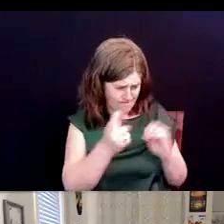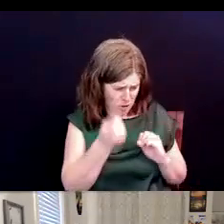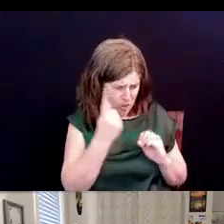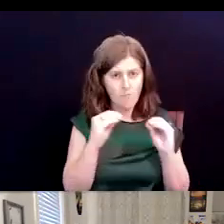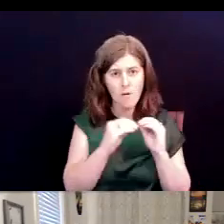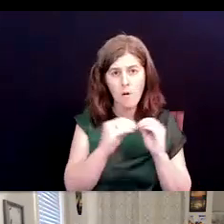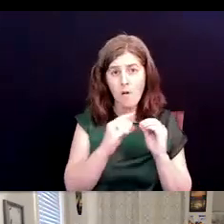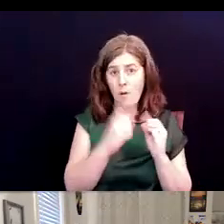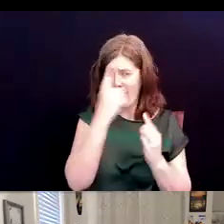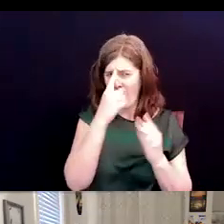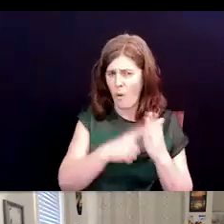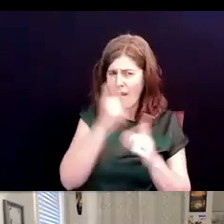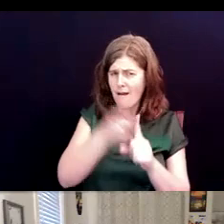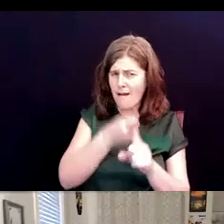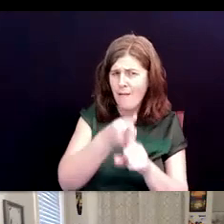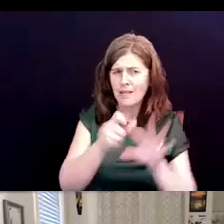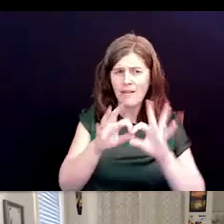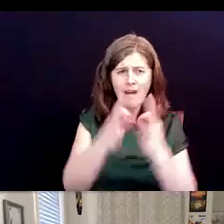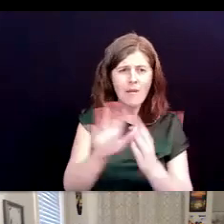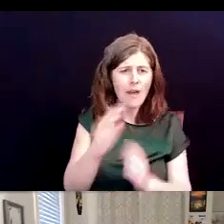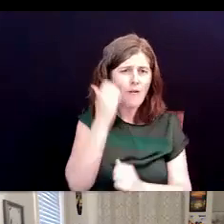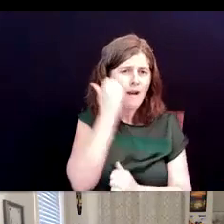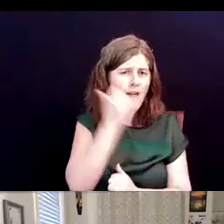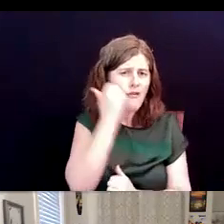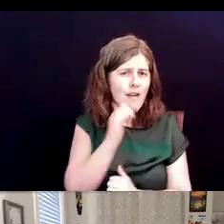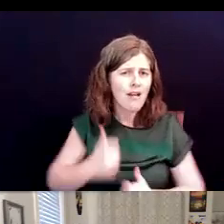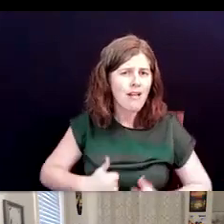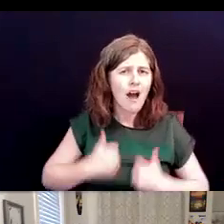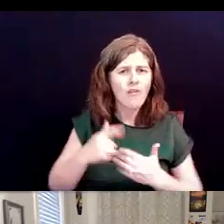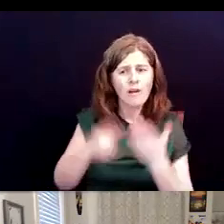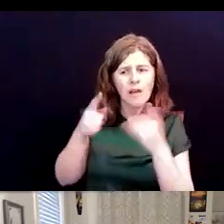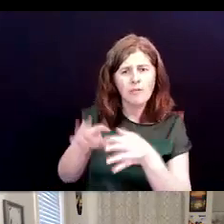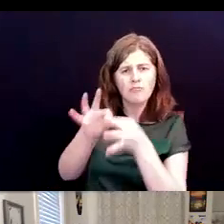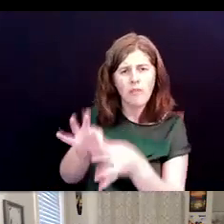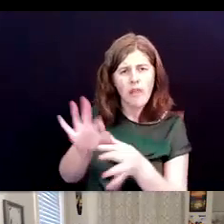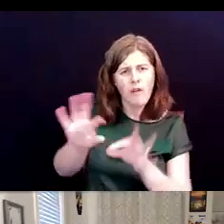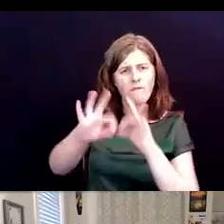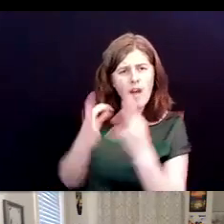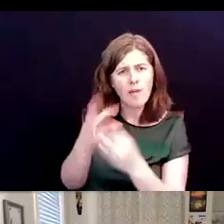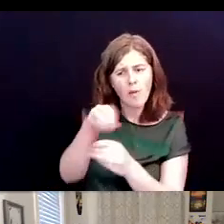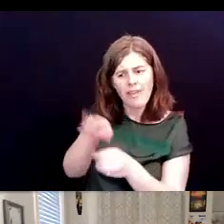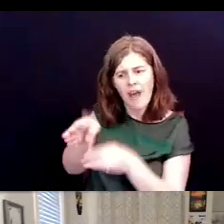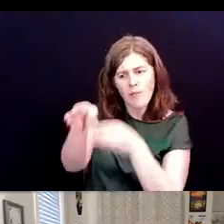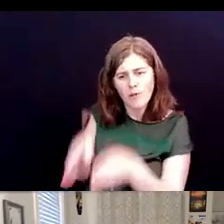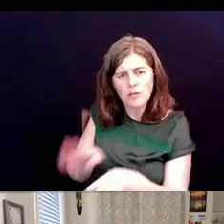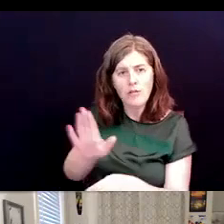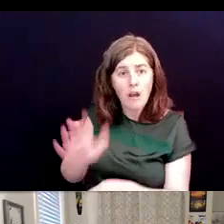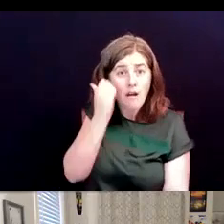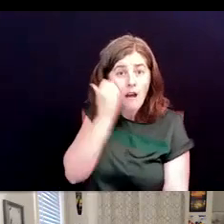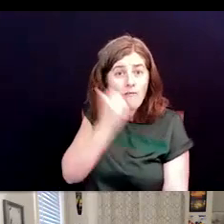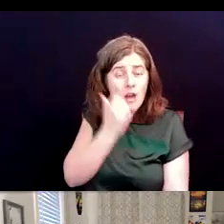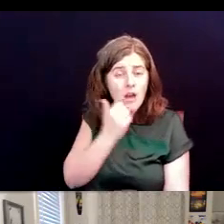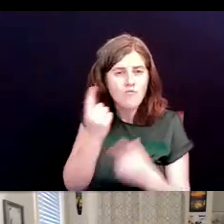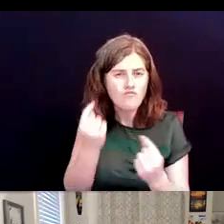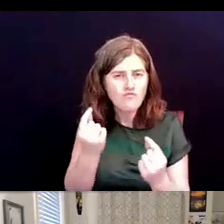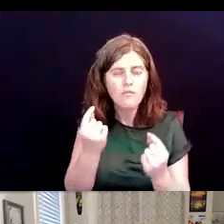think about what impacts a family's day-to-day life or the things that are happening around their family and in that individual's day-to-day being, there